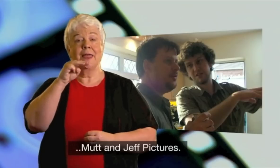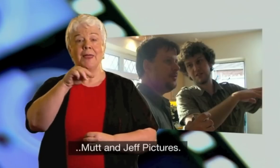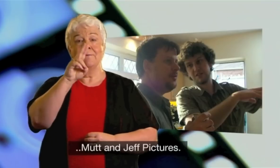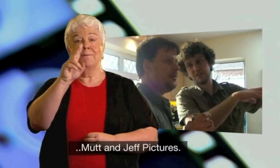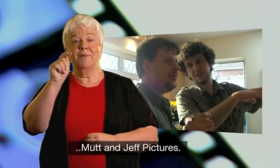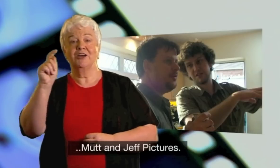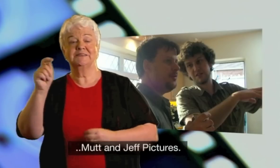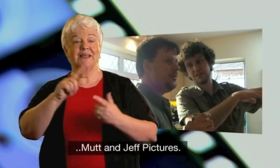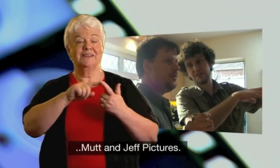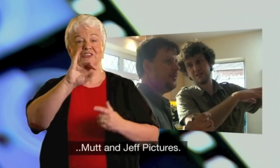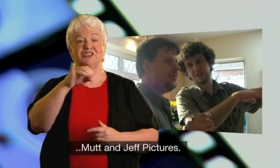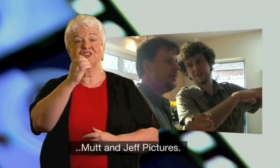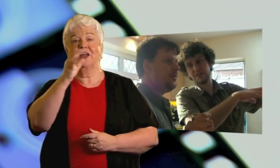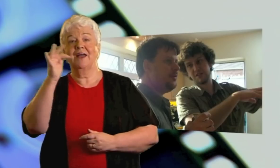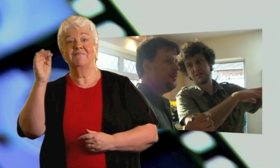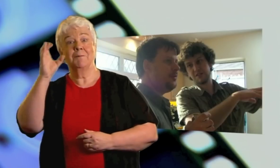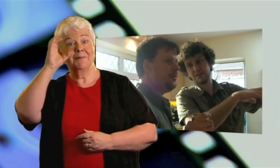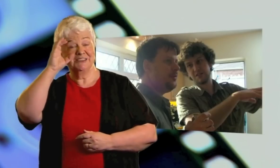Mutt and Jeff Pictures.